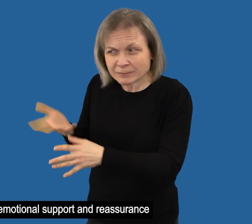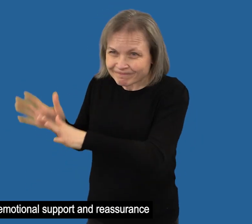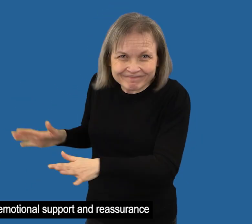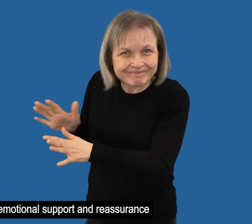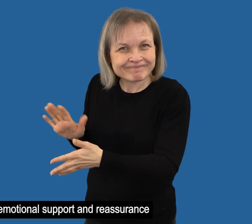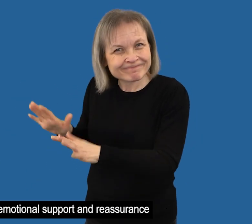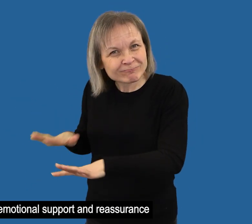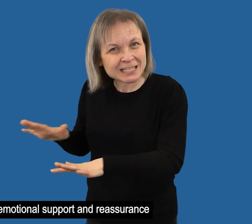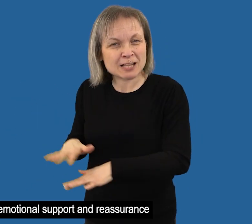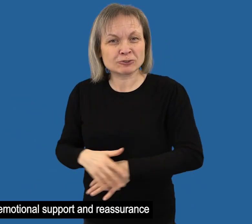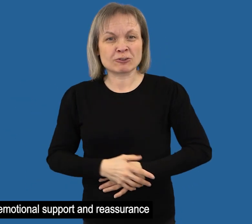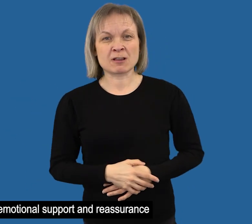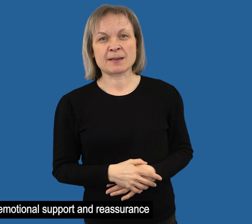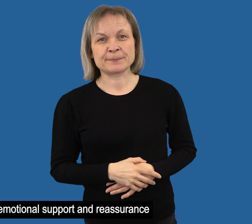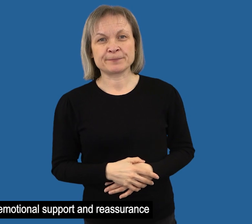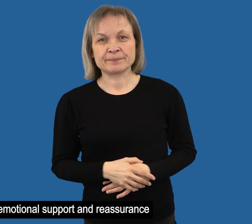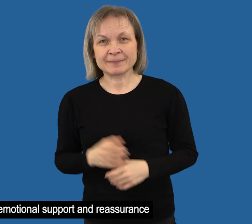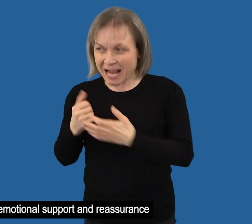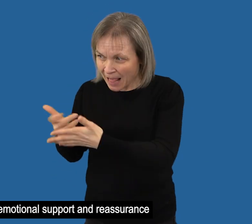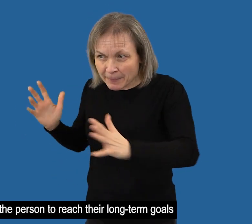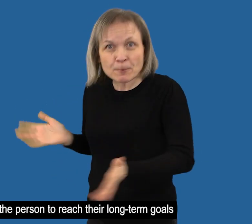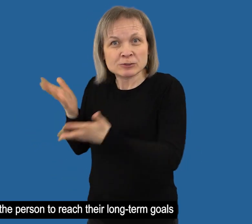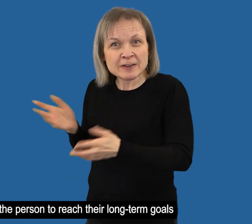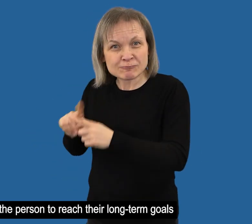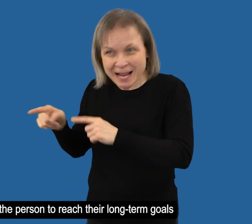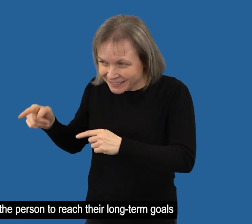Provide emotional support and reassurance.